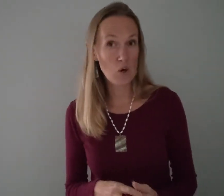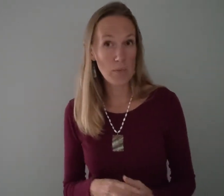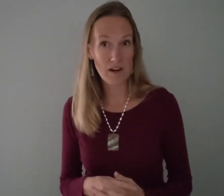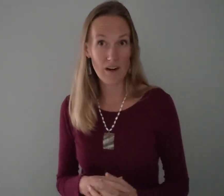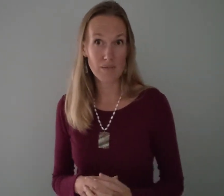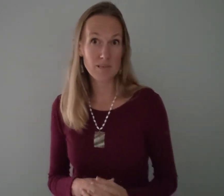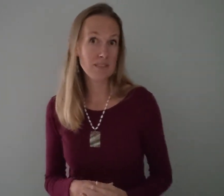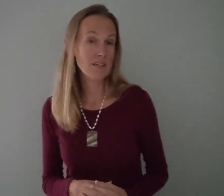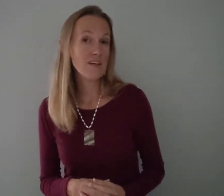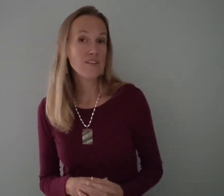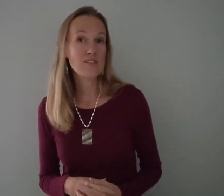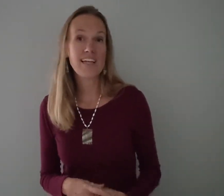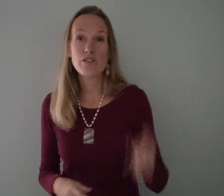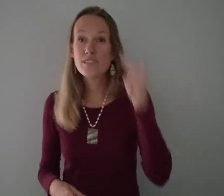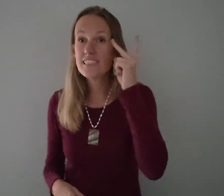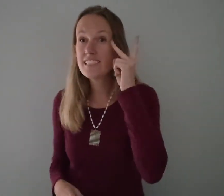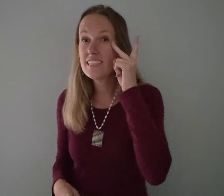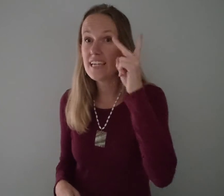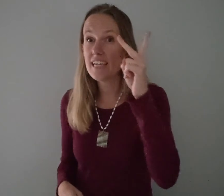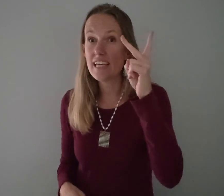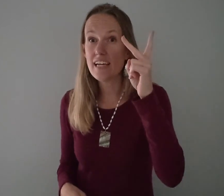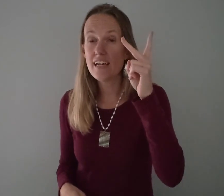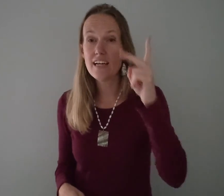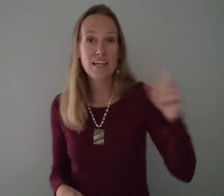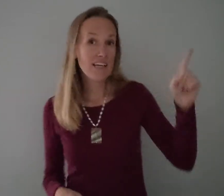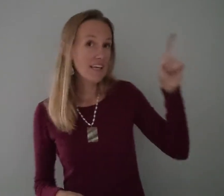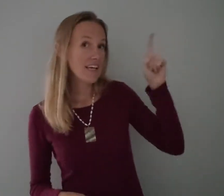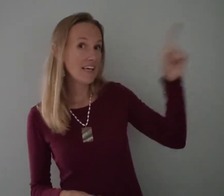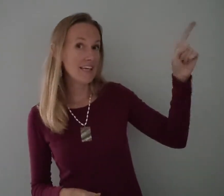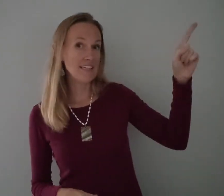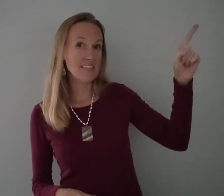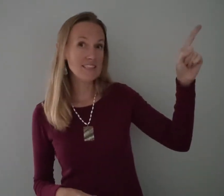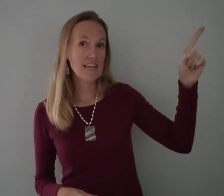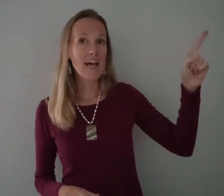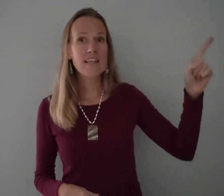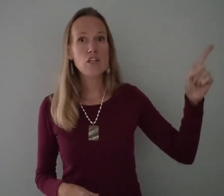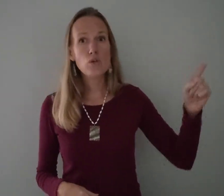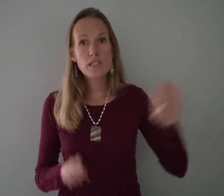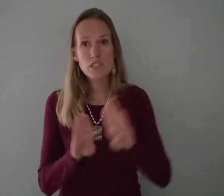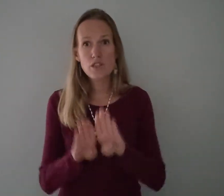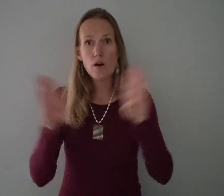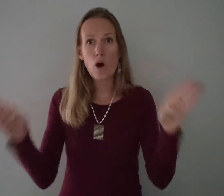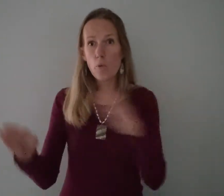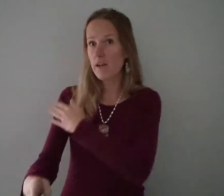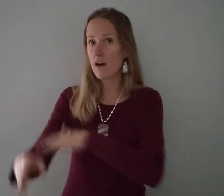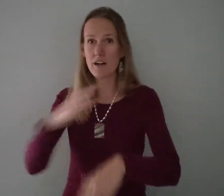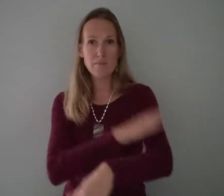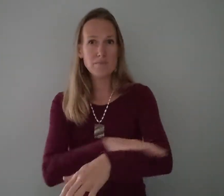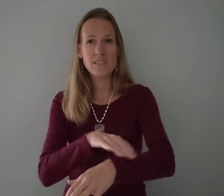open arms? So can you see his, and then you can do open arms,